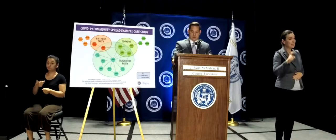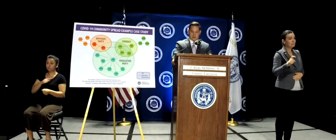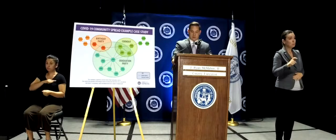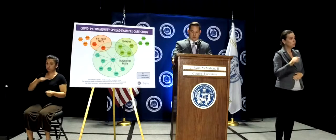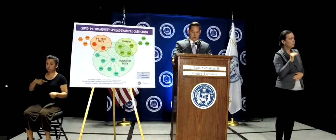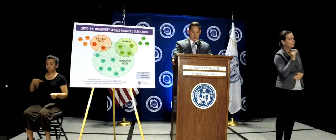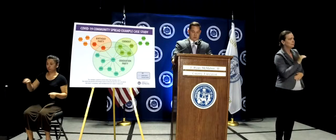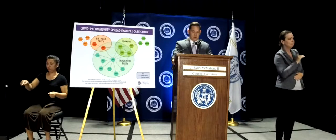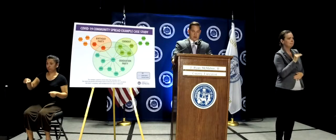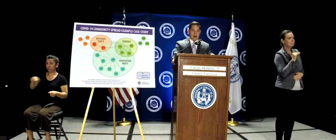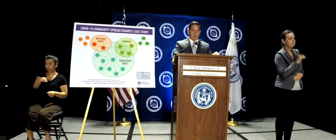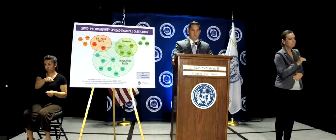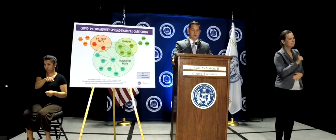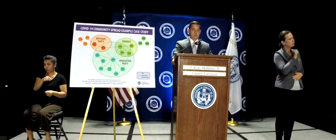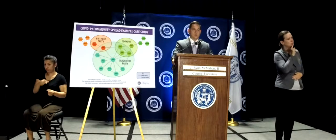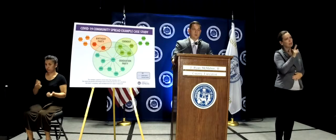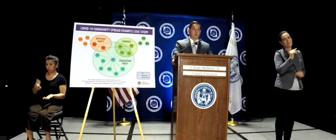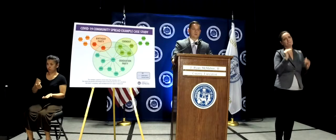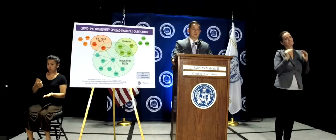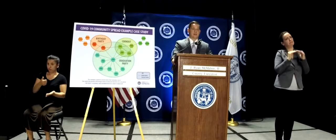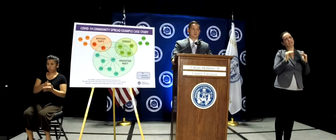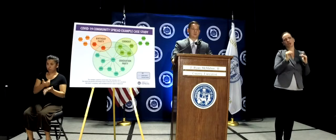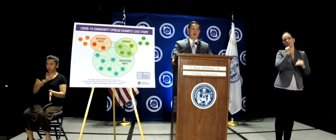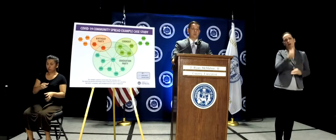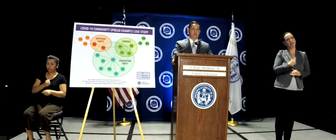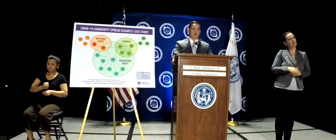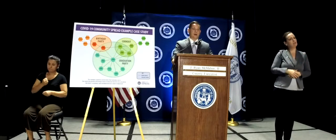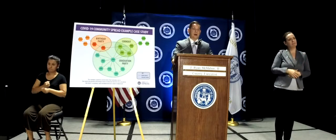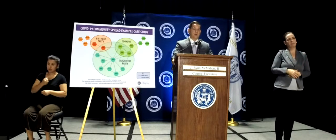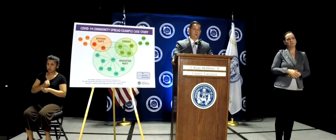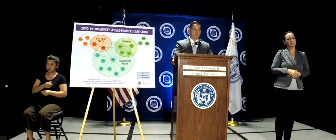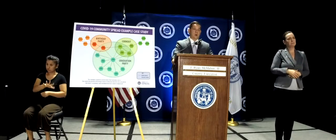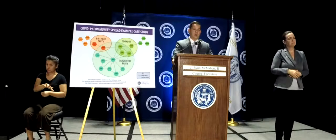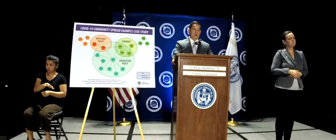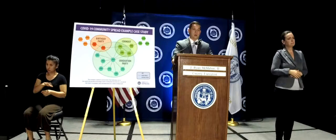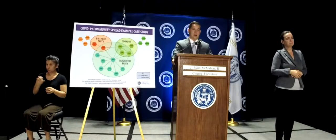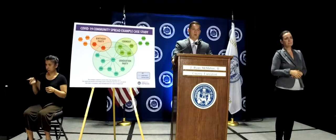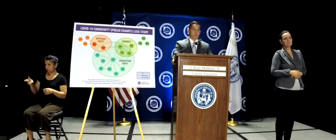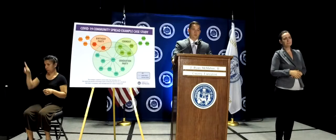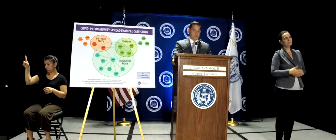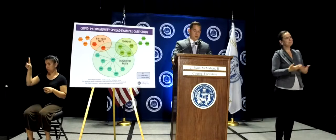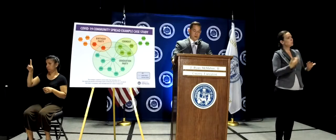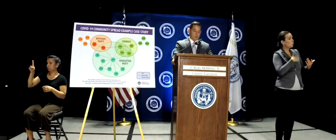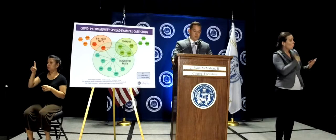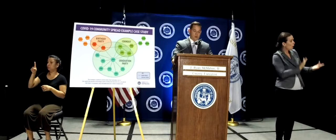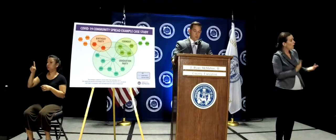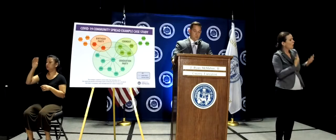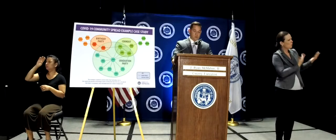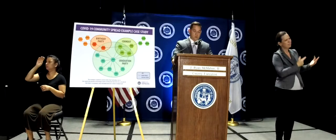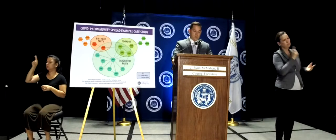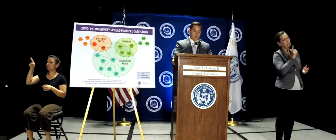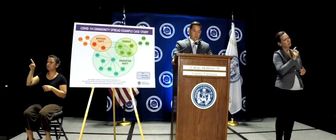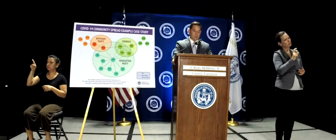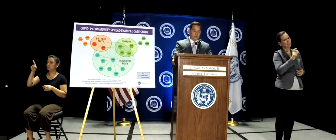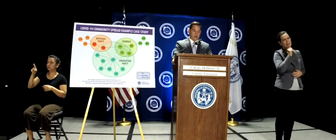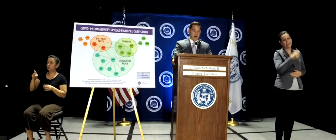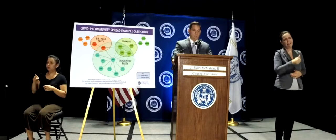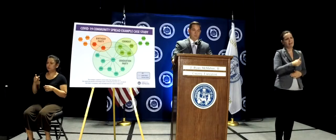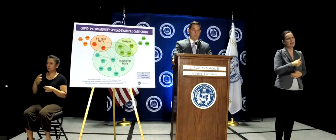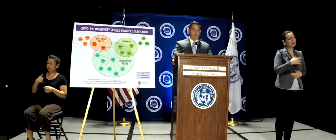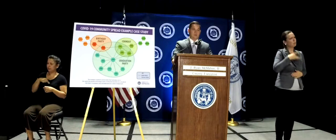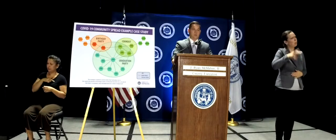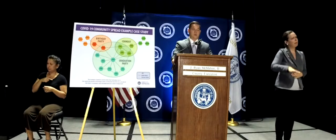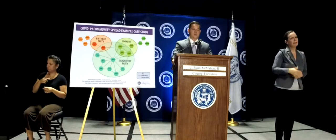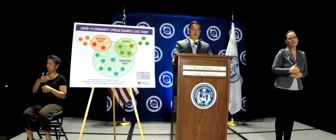Senate and the House. It looks like that's what's happening right now, and I don't appreciate it. I really don't. We need